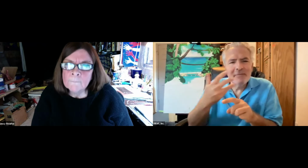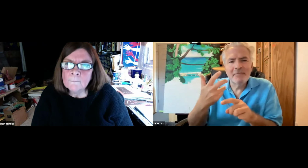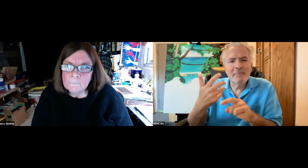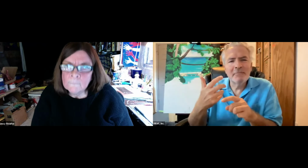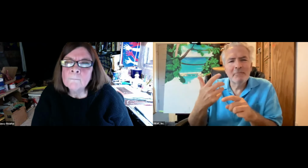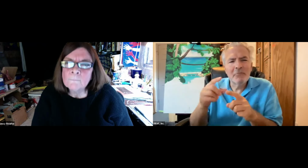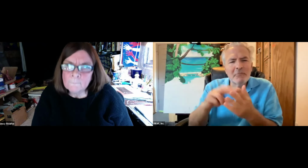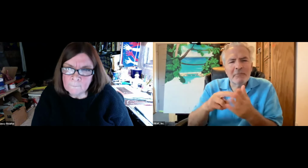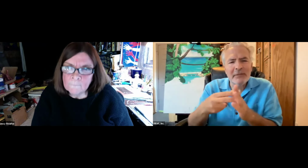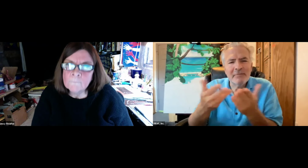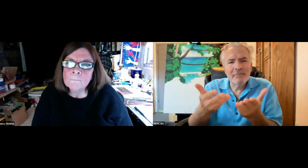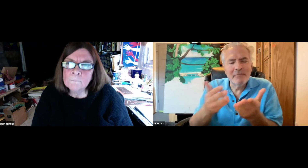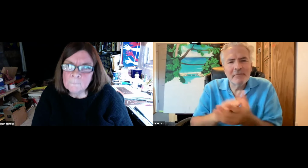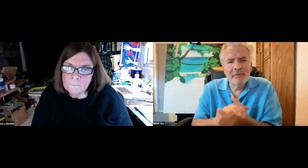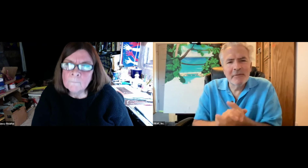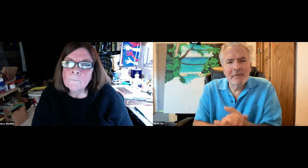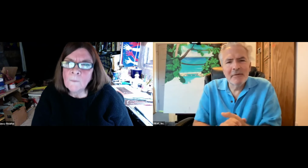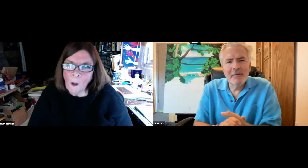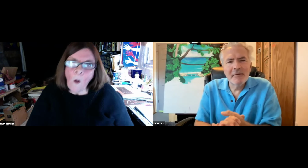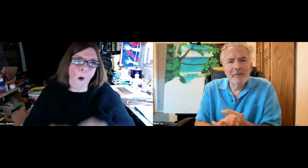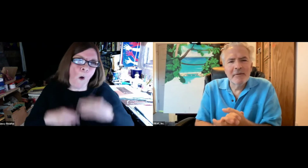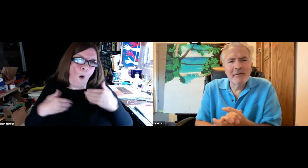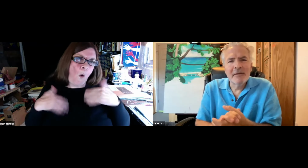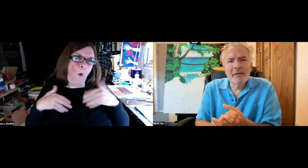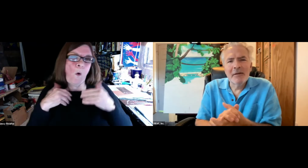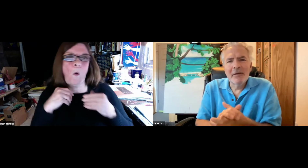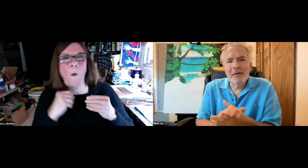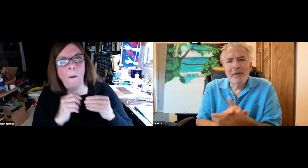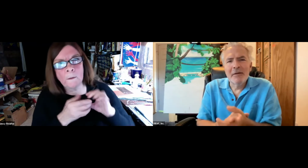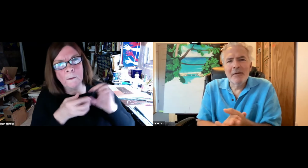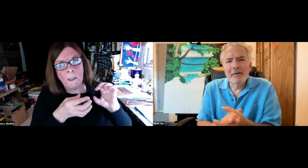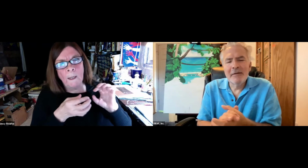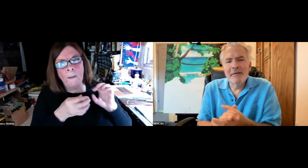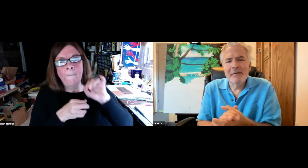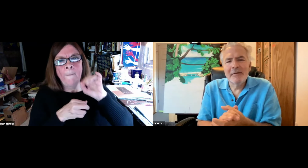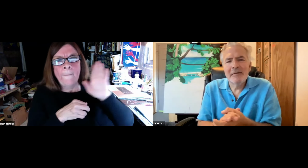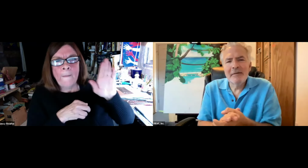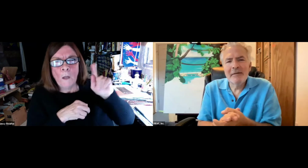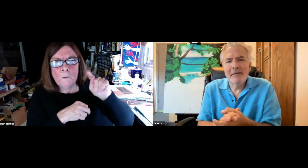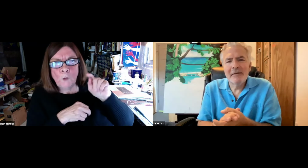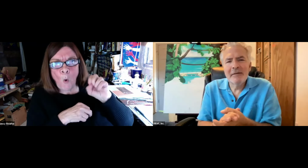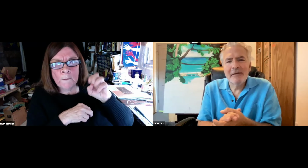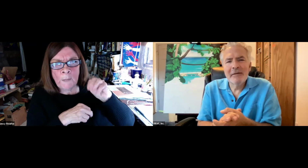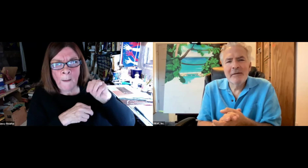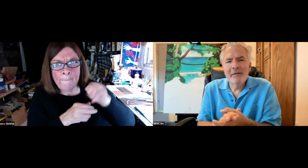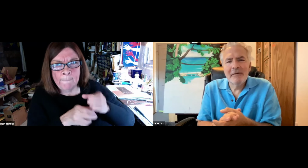they have the different faces on there. What do those mean? This is a question that I have.